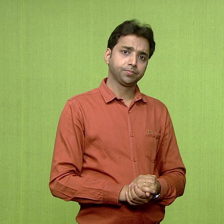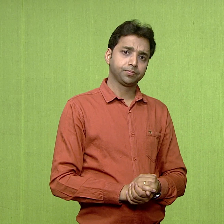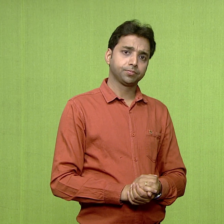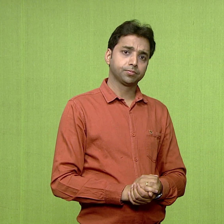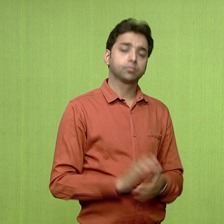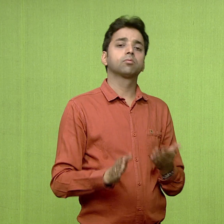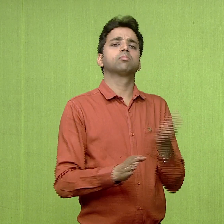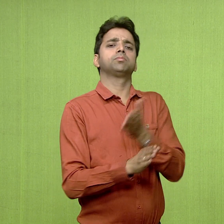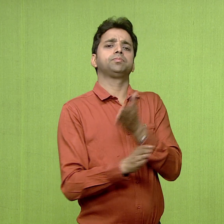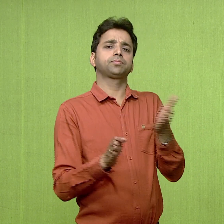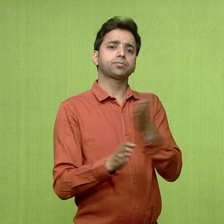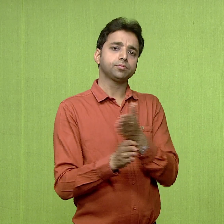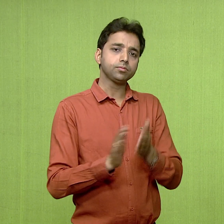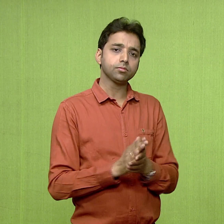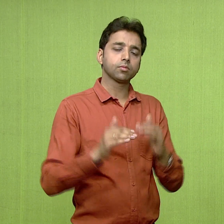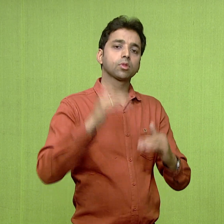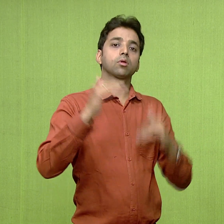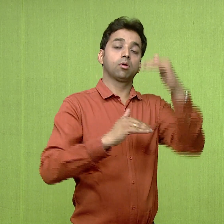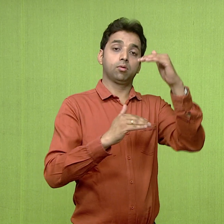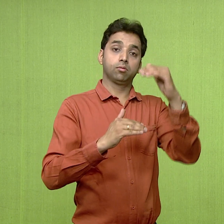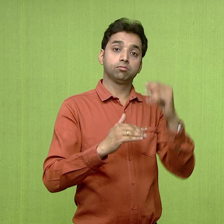However, only upper caste students